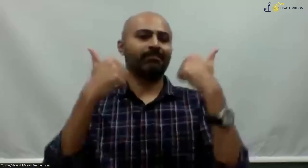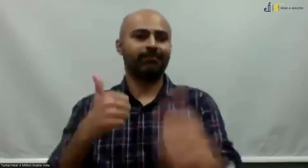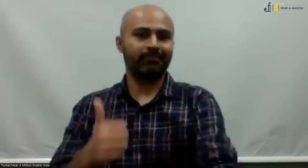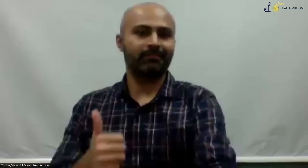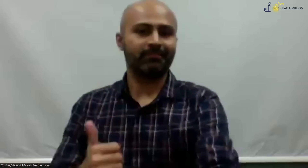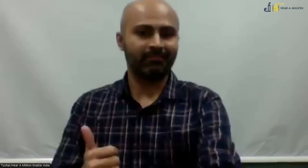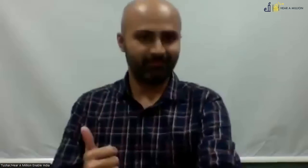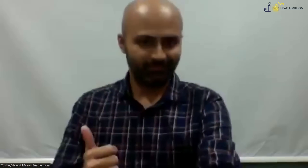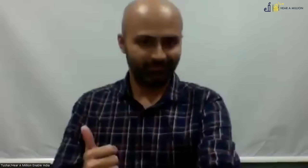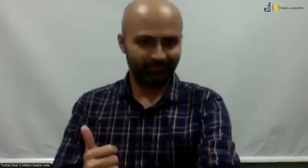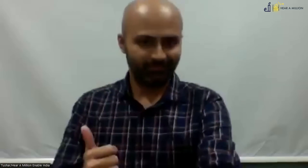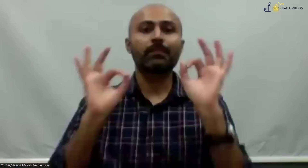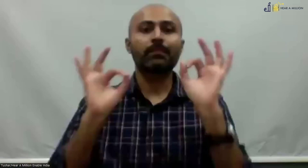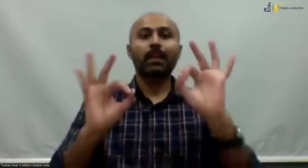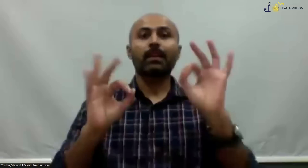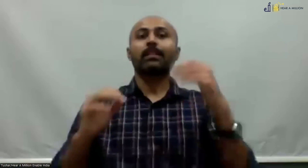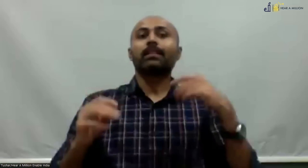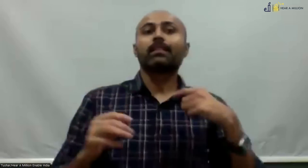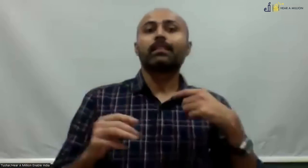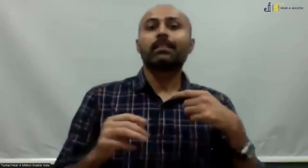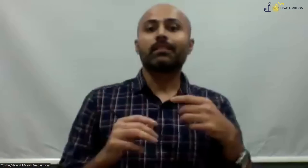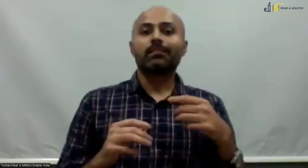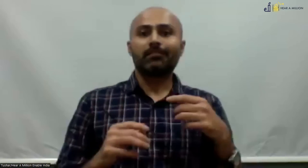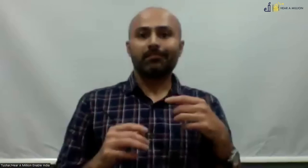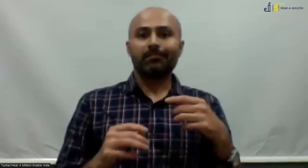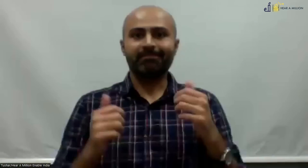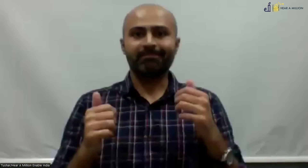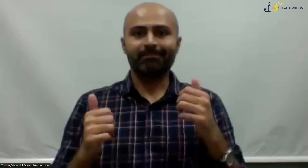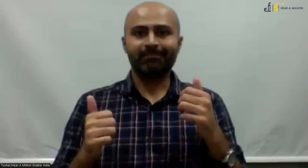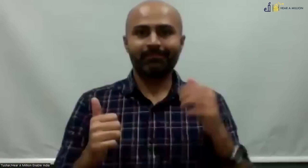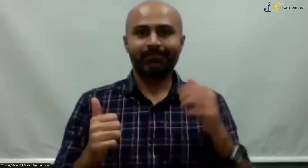Hope everyone can see Tushar clearly.